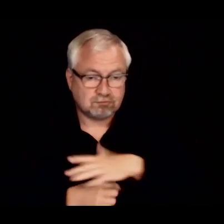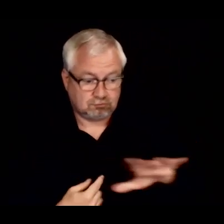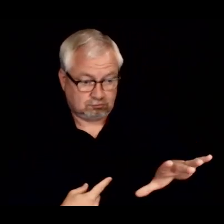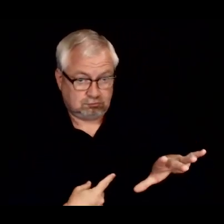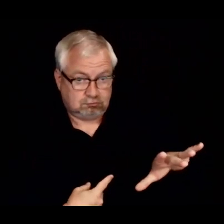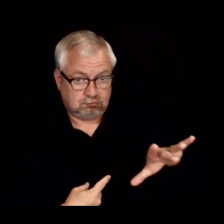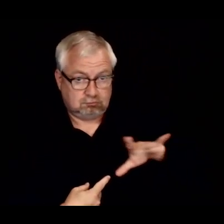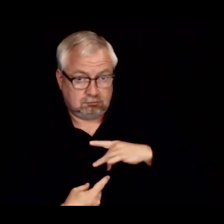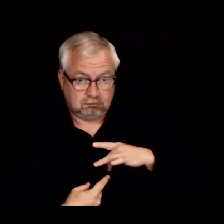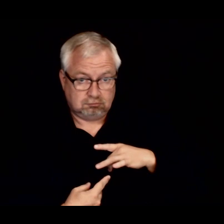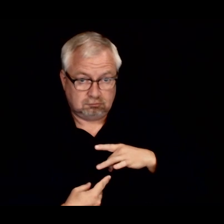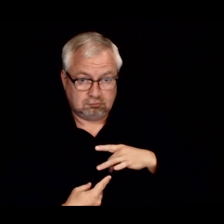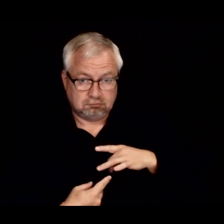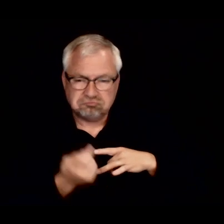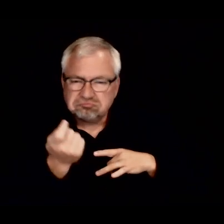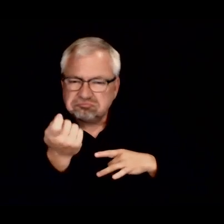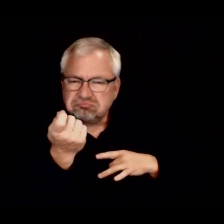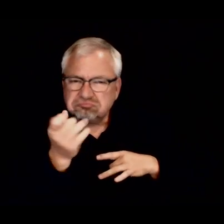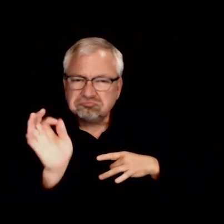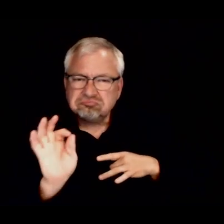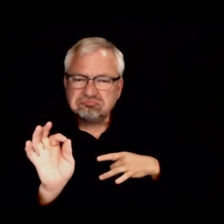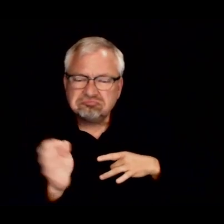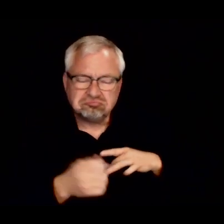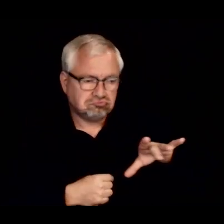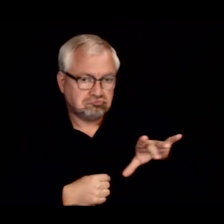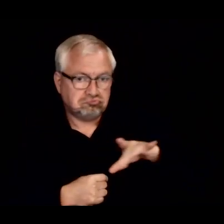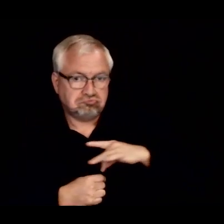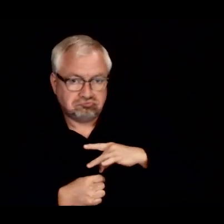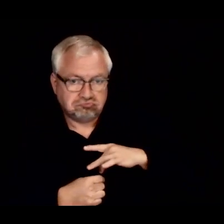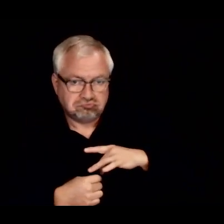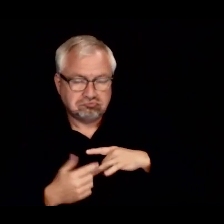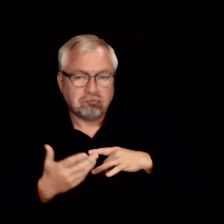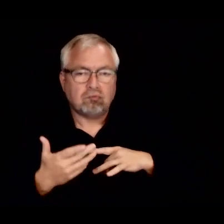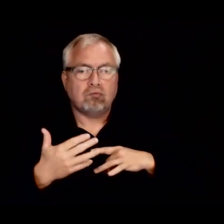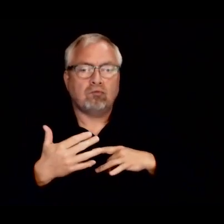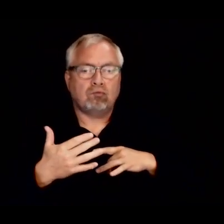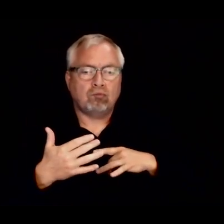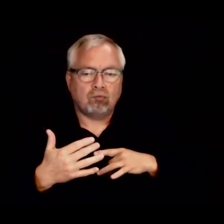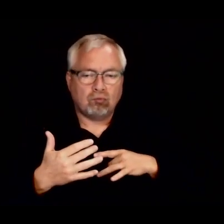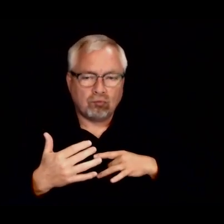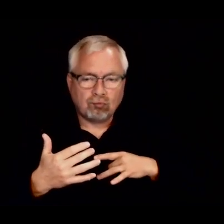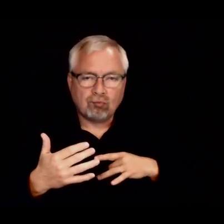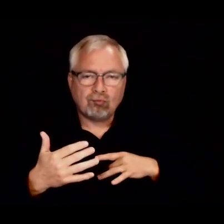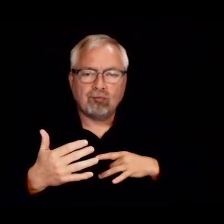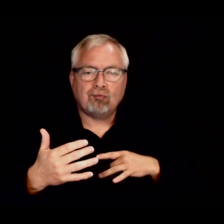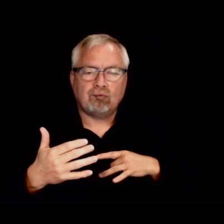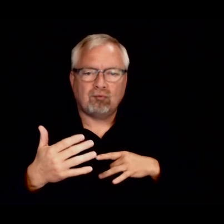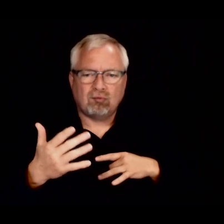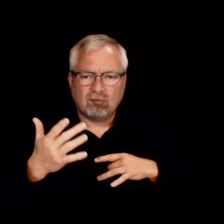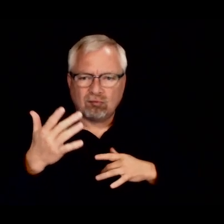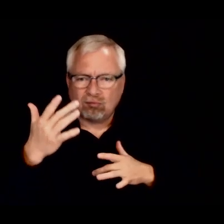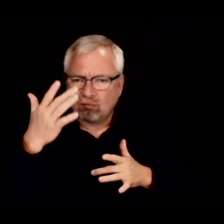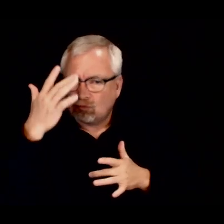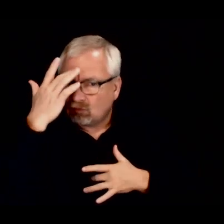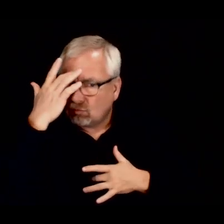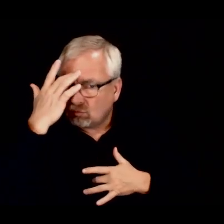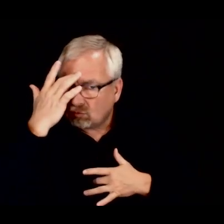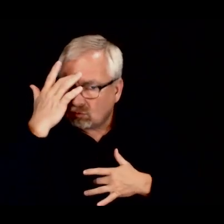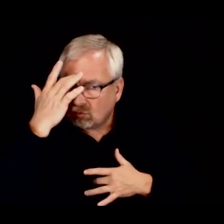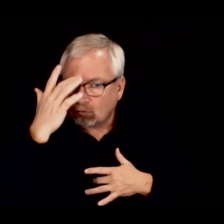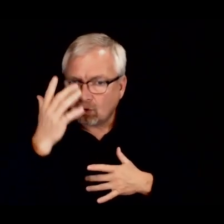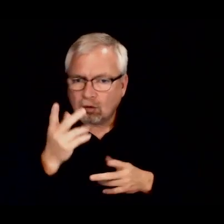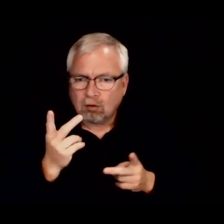then a number of days into their COVID experience can have the illness become more severe and